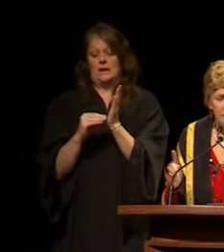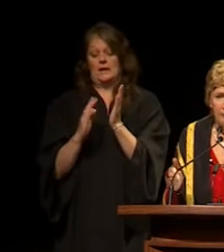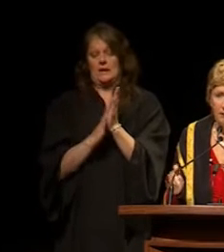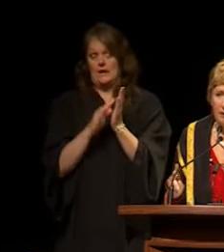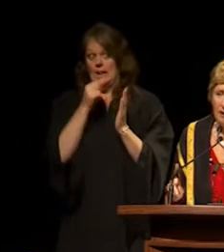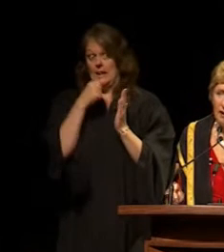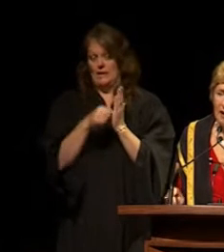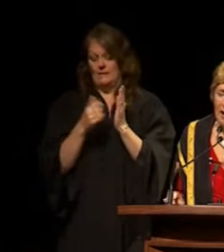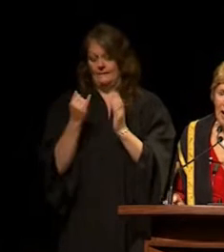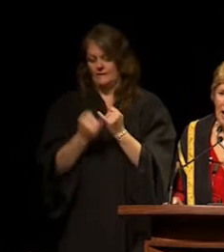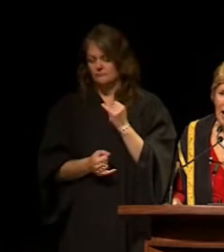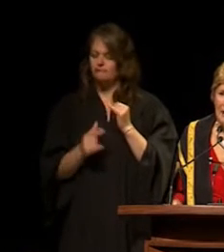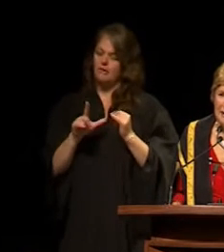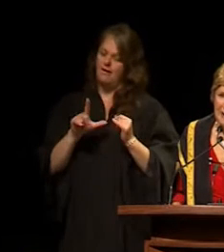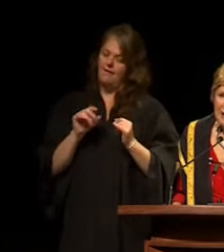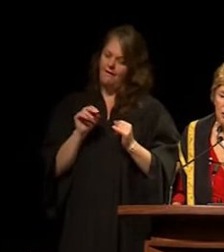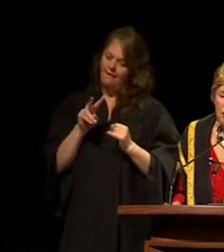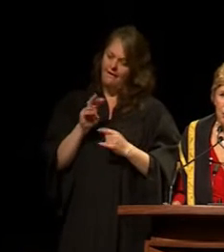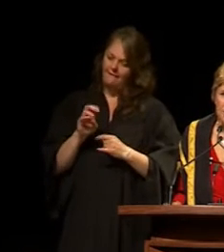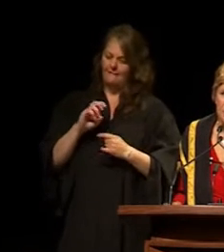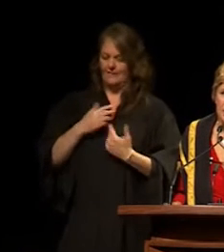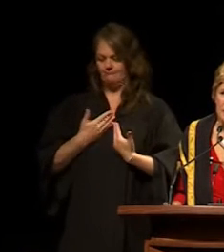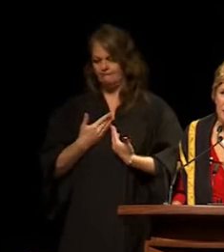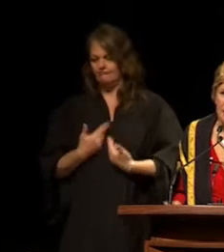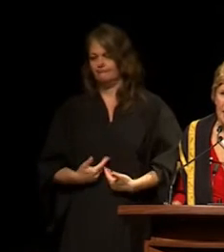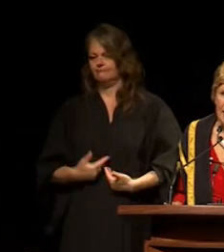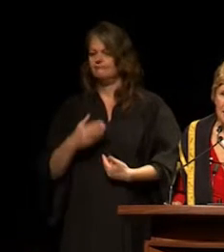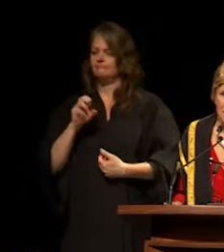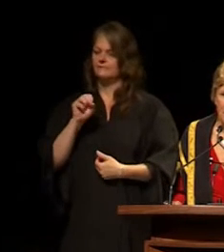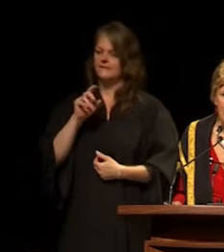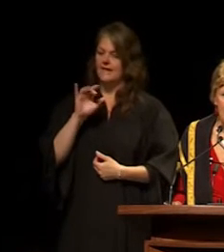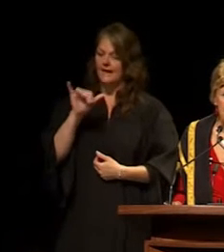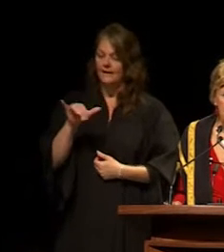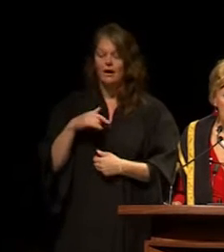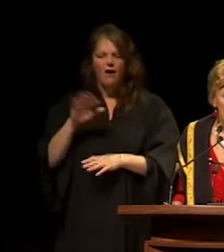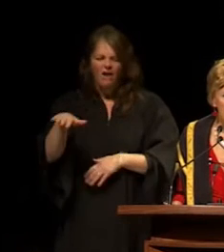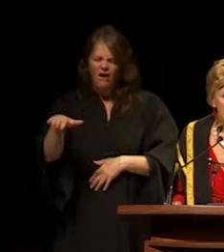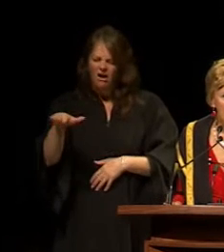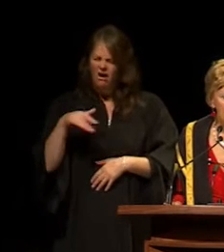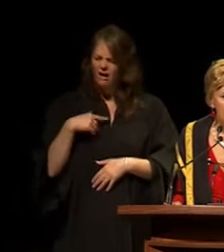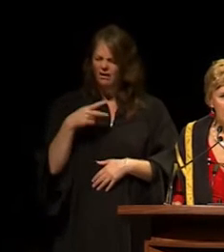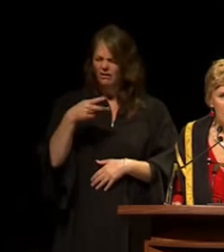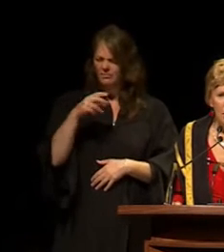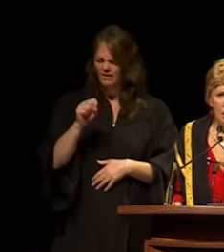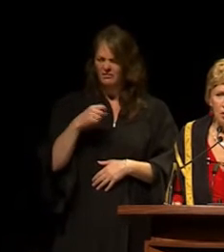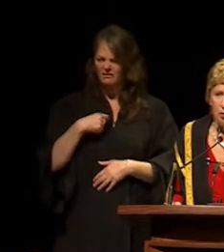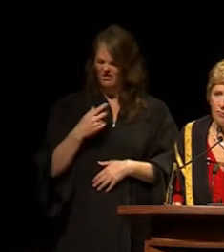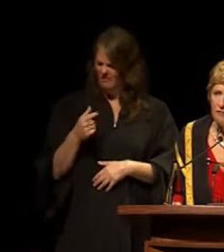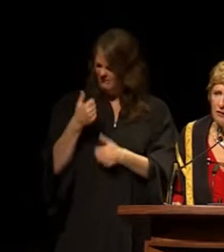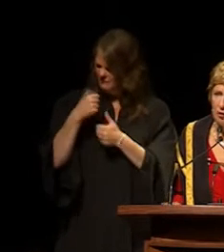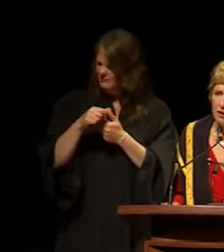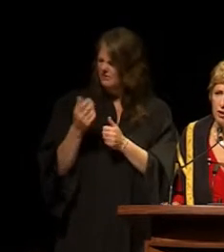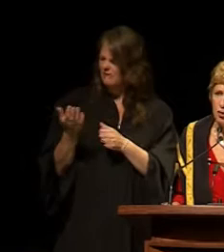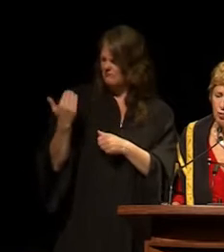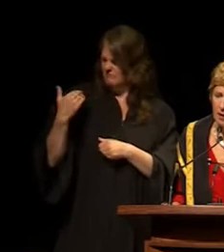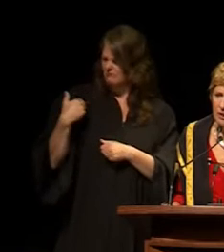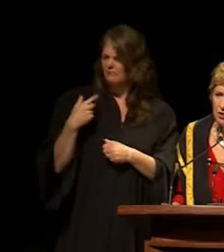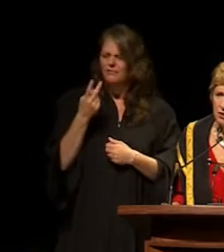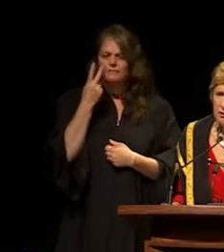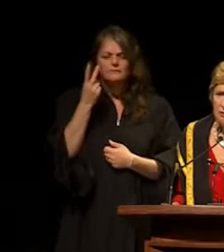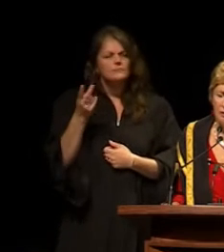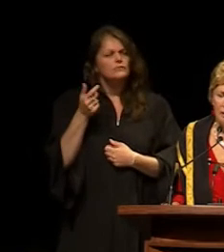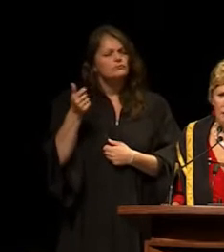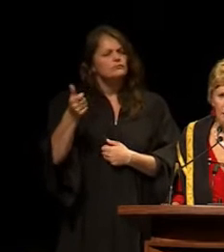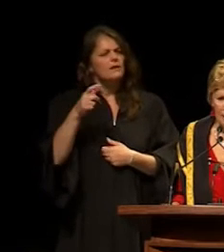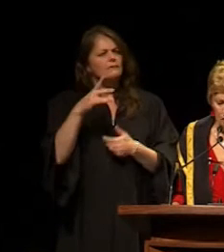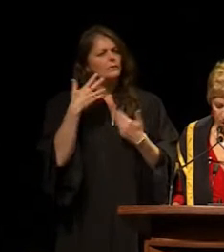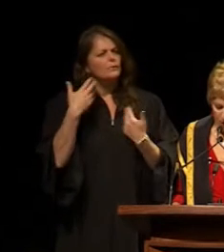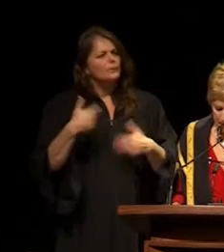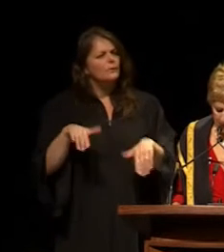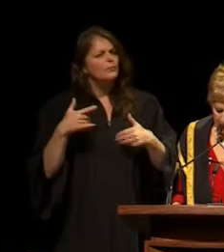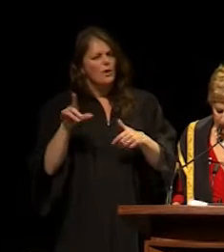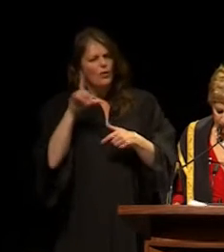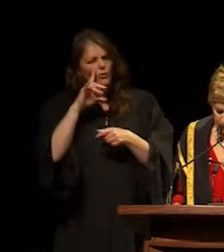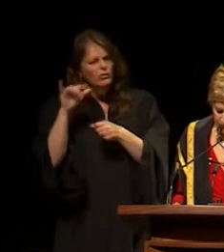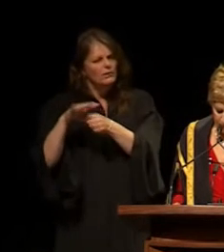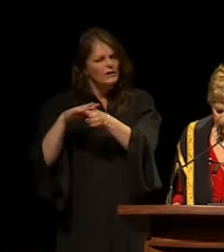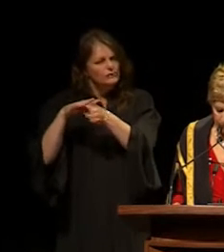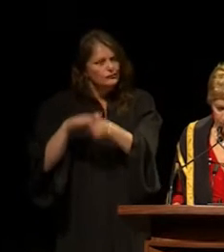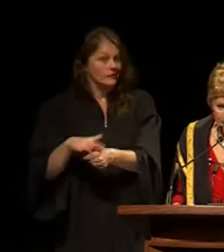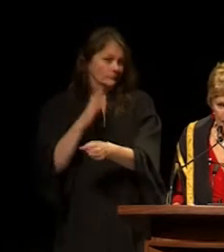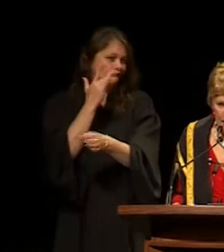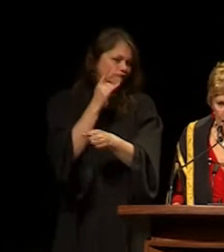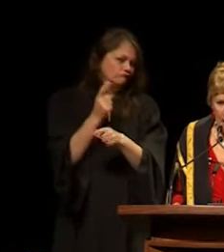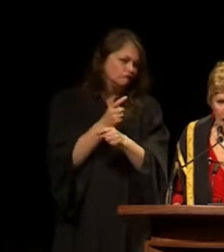P.S. I did notice the last time I saw you both, you were very stressed by your